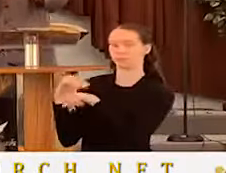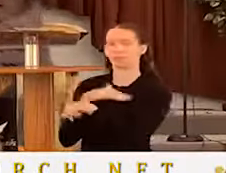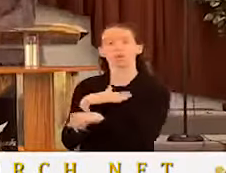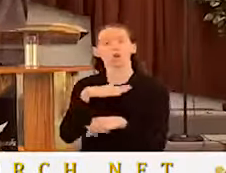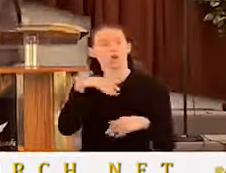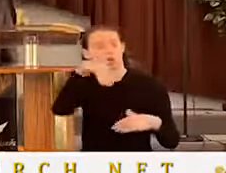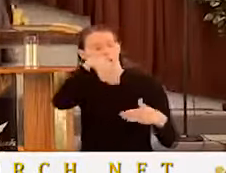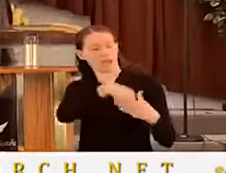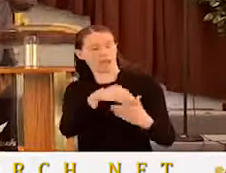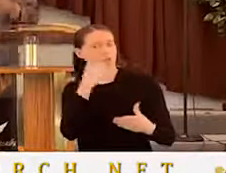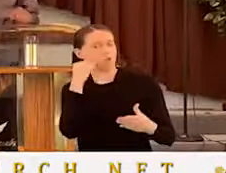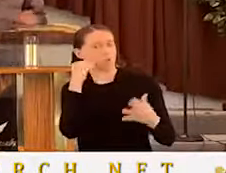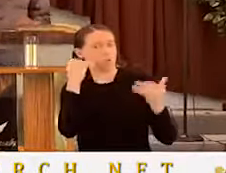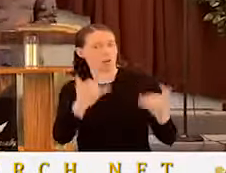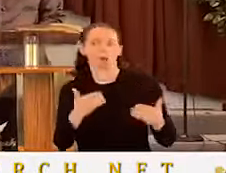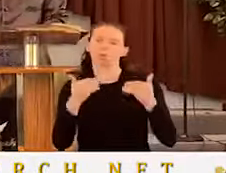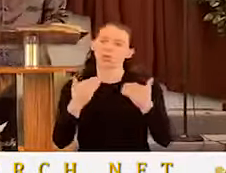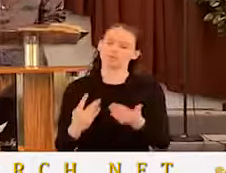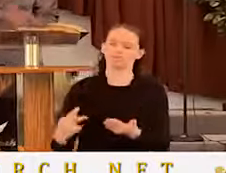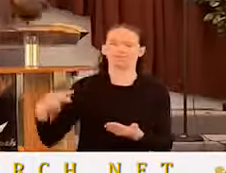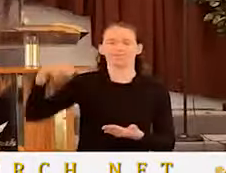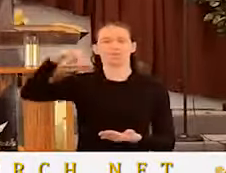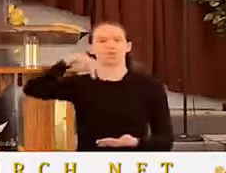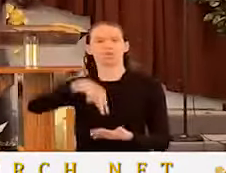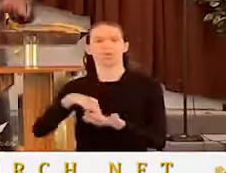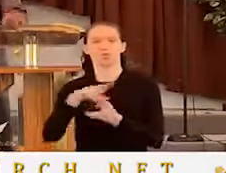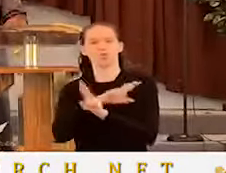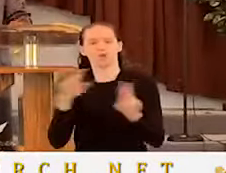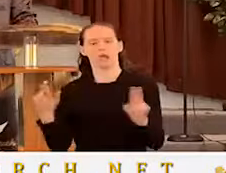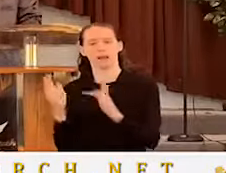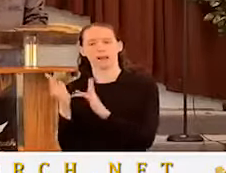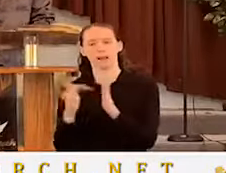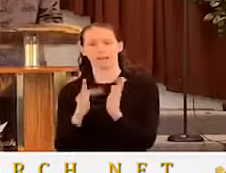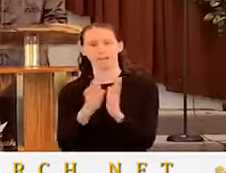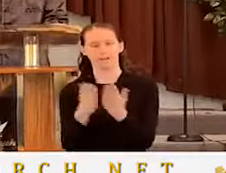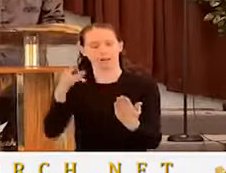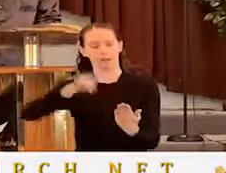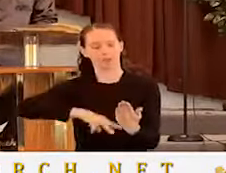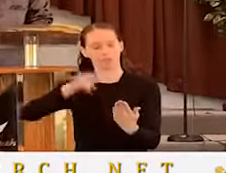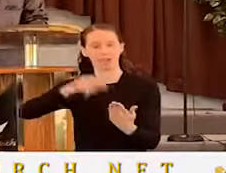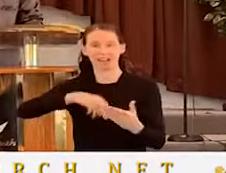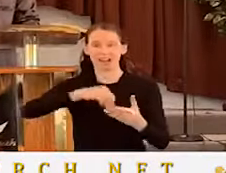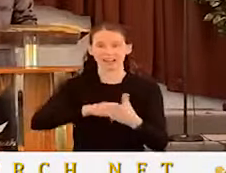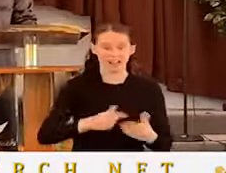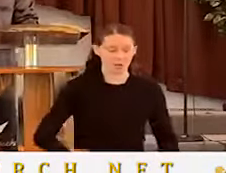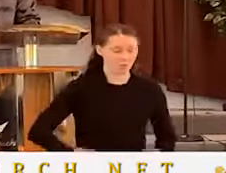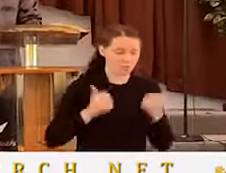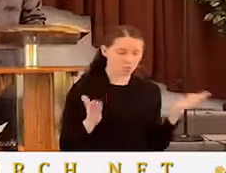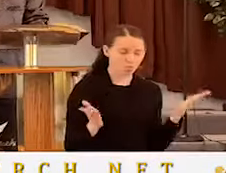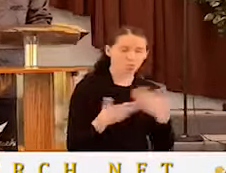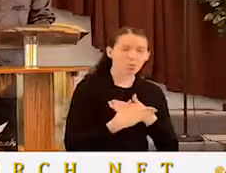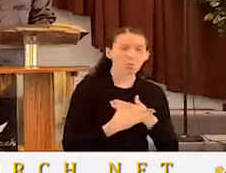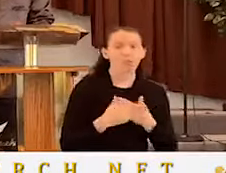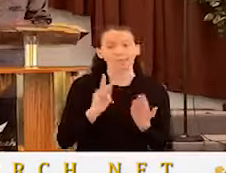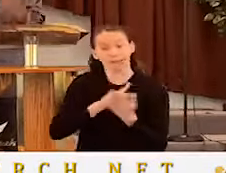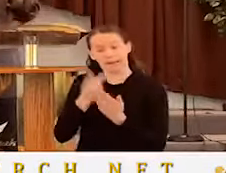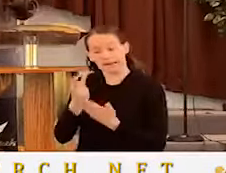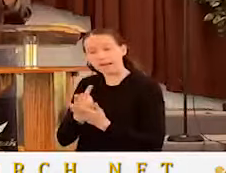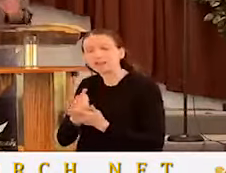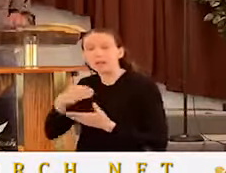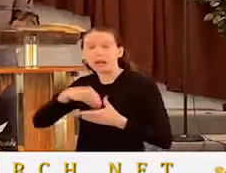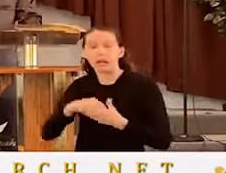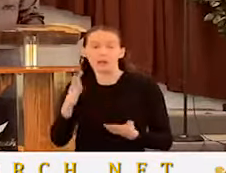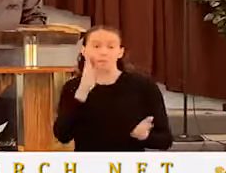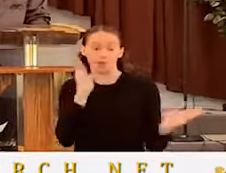in your homes, I want you to stand for the reading of the Word of God. Wherever you are, in your living room, your kitchen, maybe you may be in